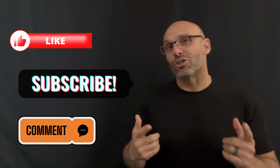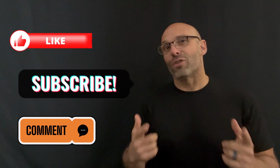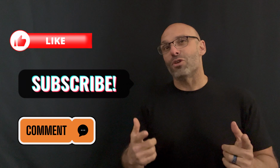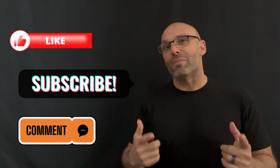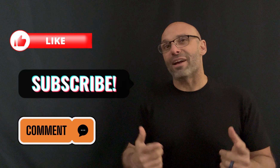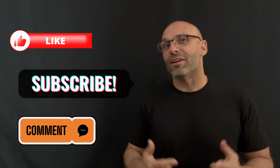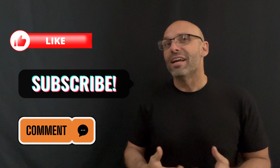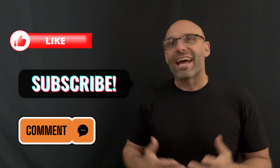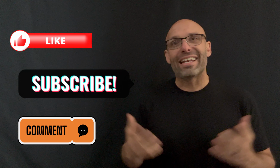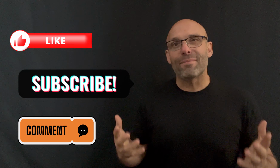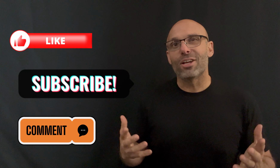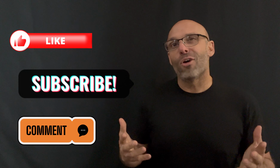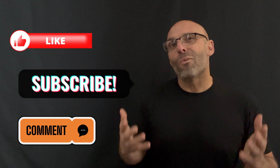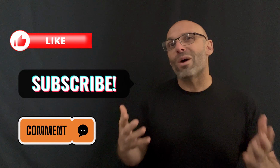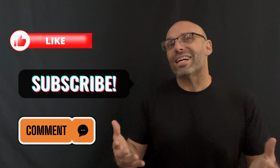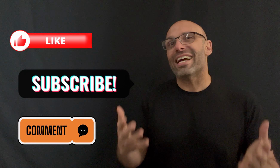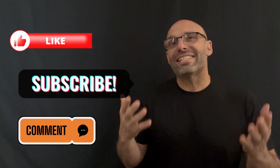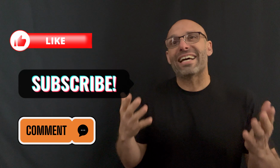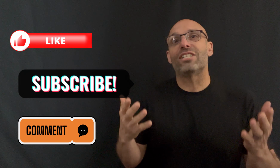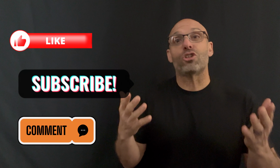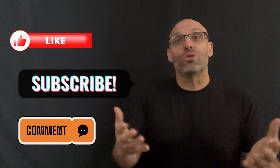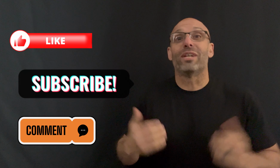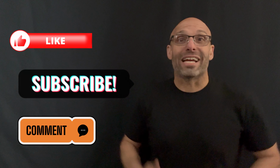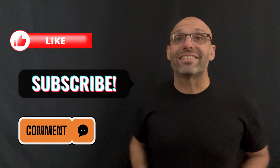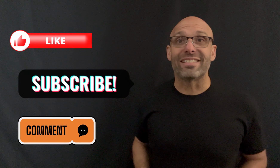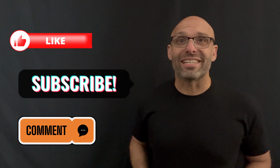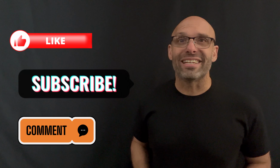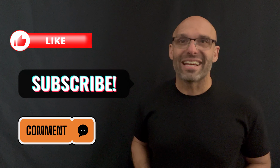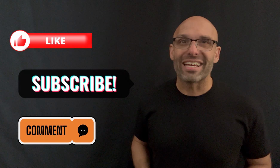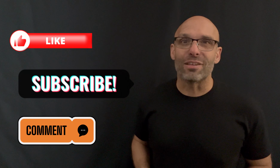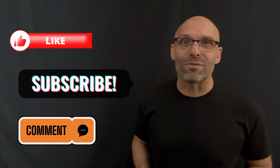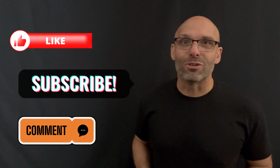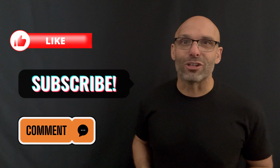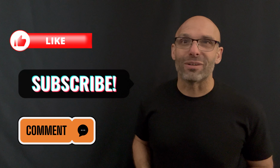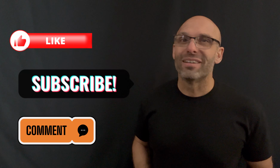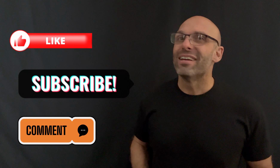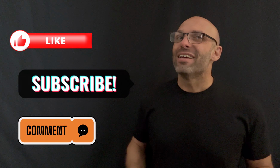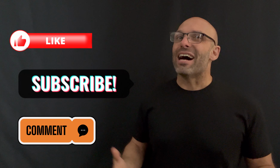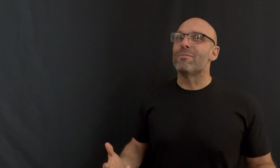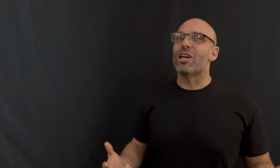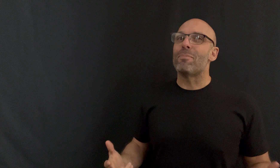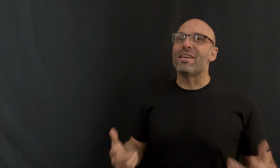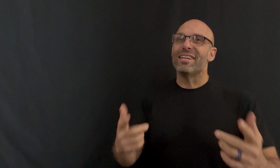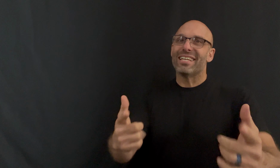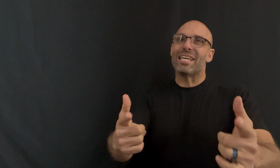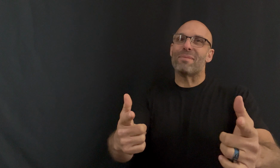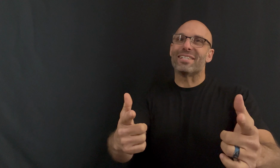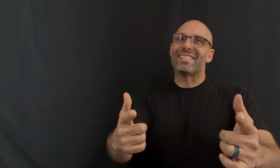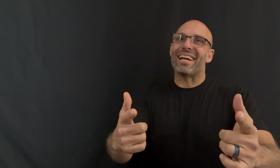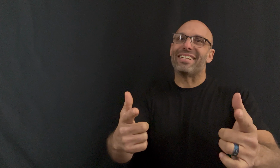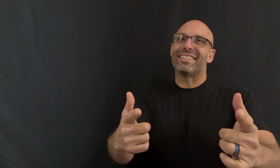you better. And let me know what kind of signs you would like to see in the future. I'm JP, keep on signing.